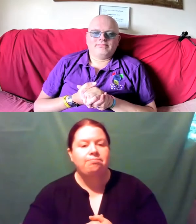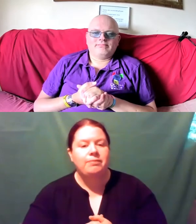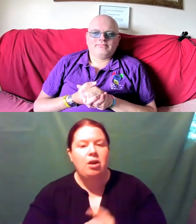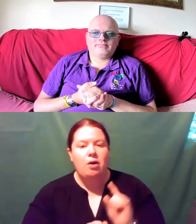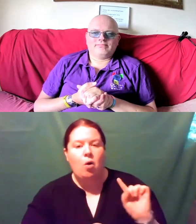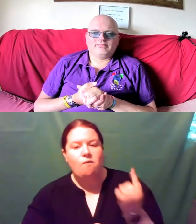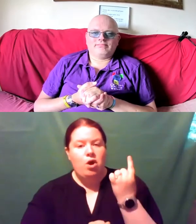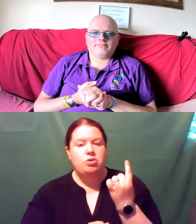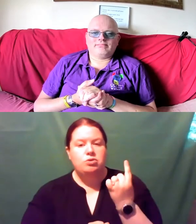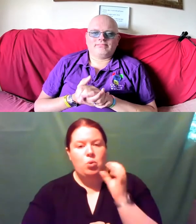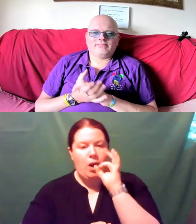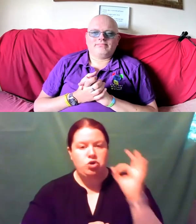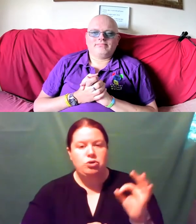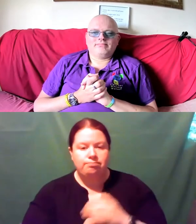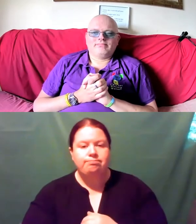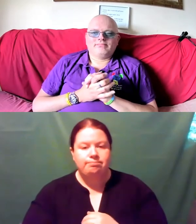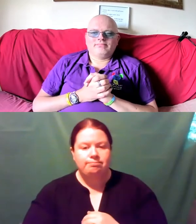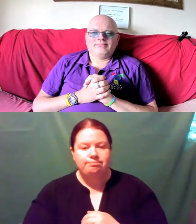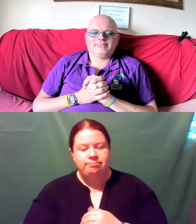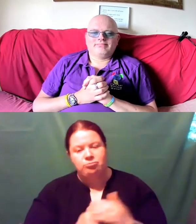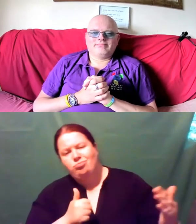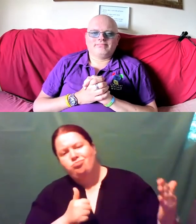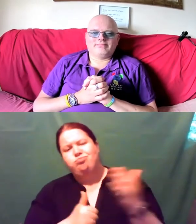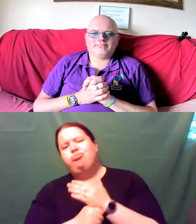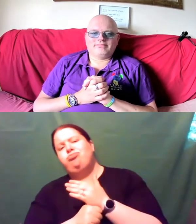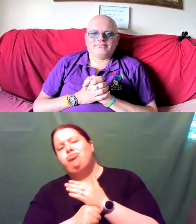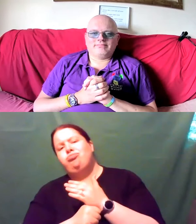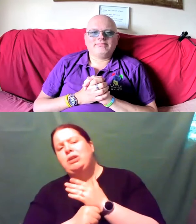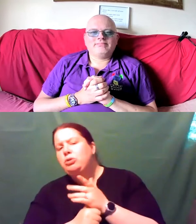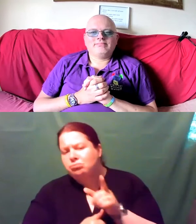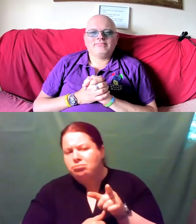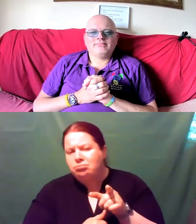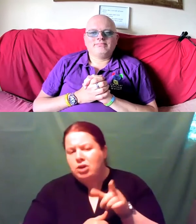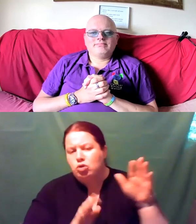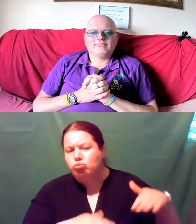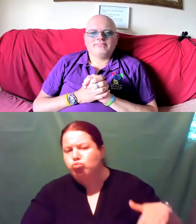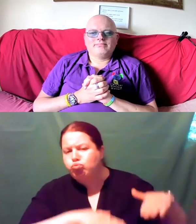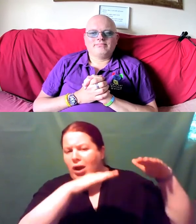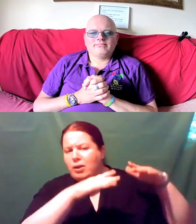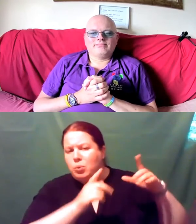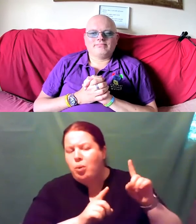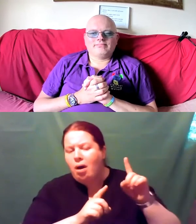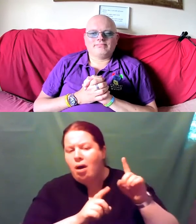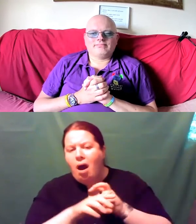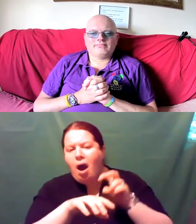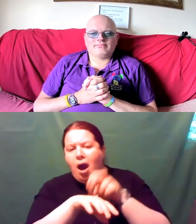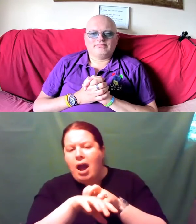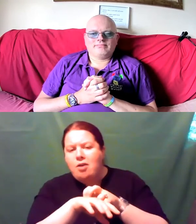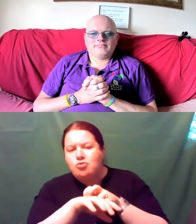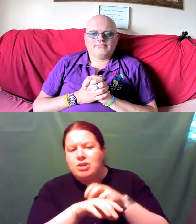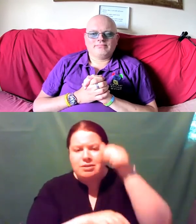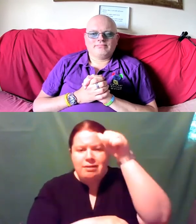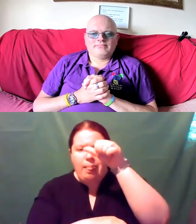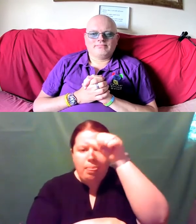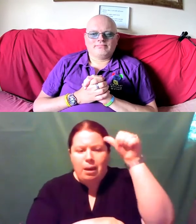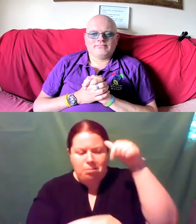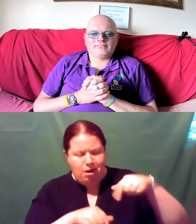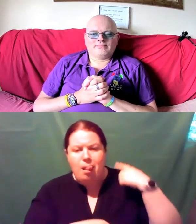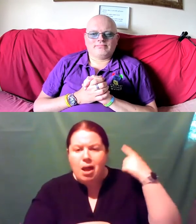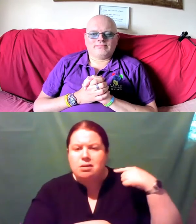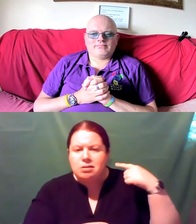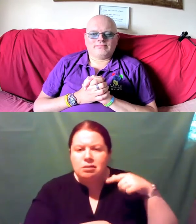first question starts, let's start right at the beginning. Kieran, you were raised as an Irish Catholic in London. So faith must have